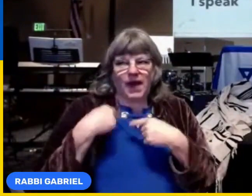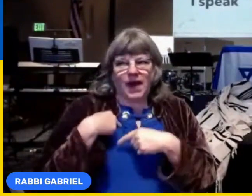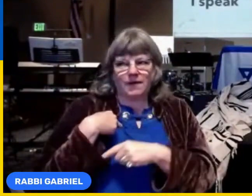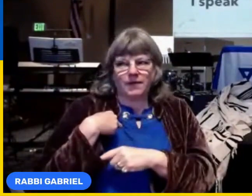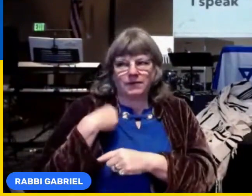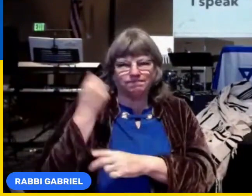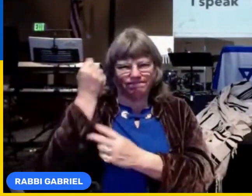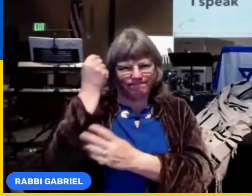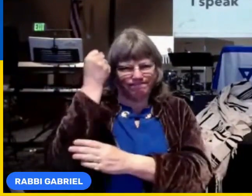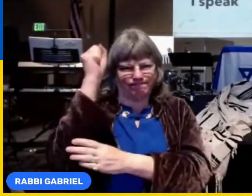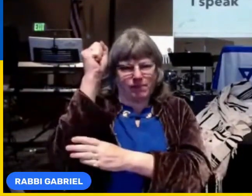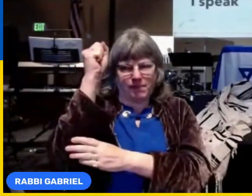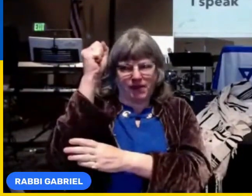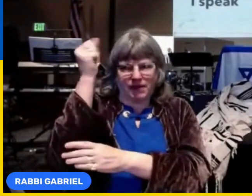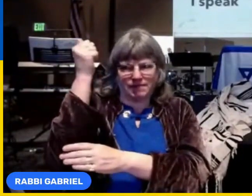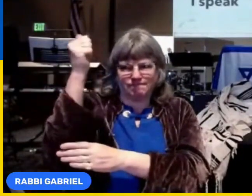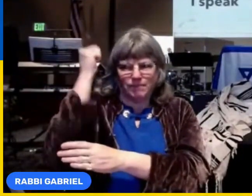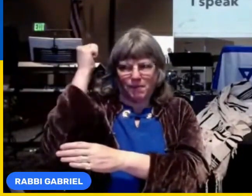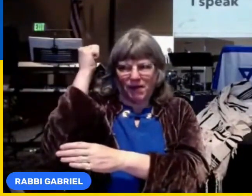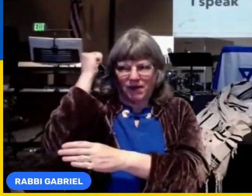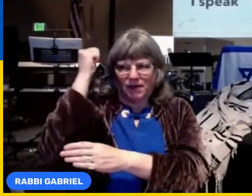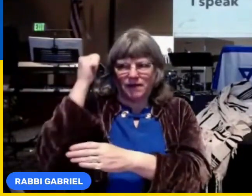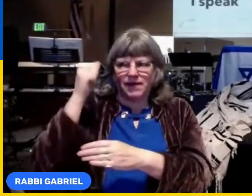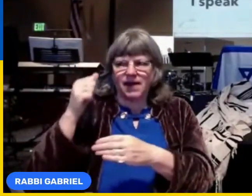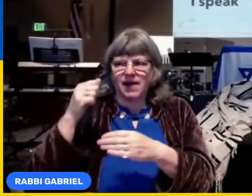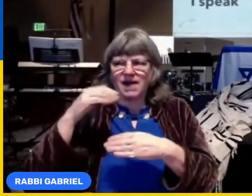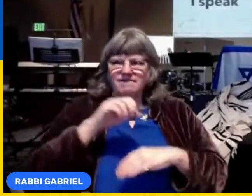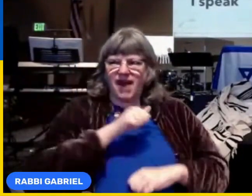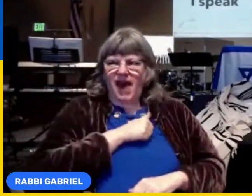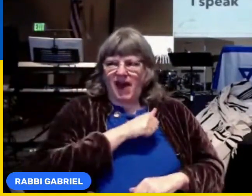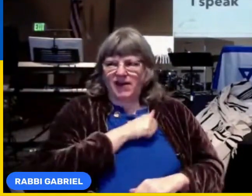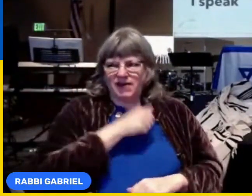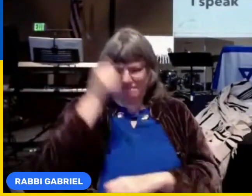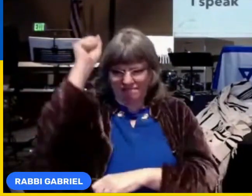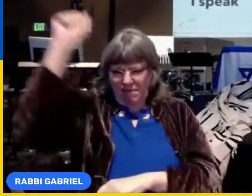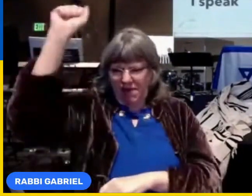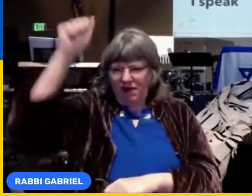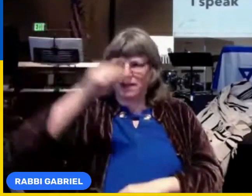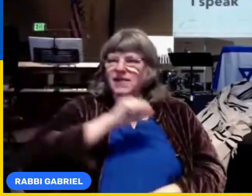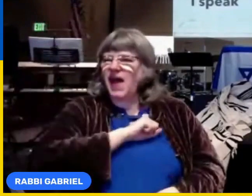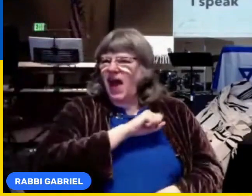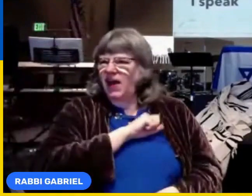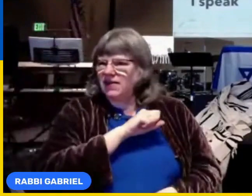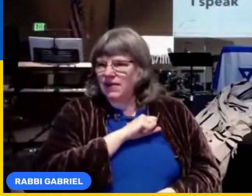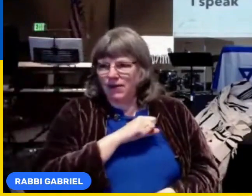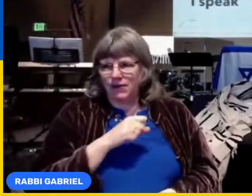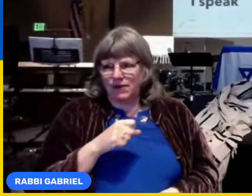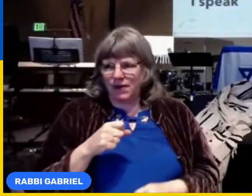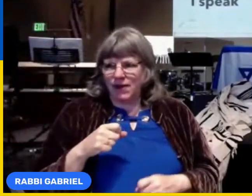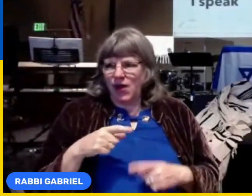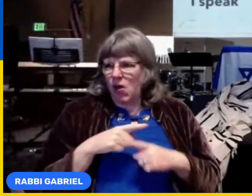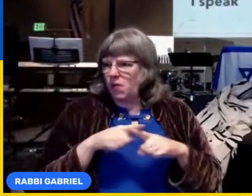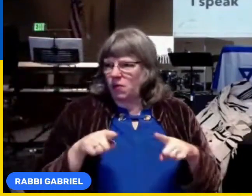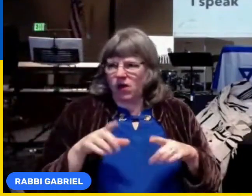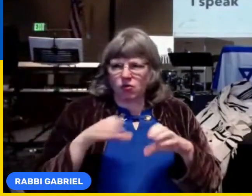Sometimes we want to push our way through, or we rebel against what he